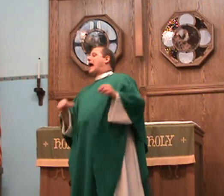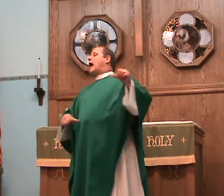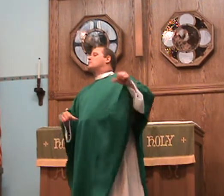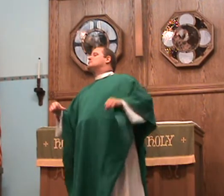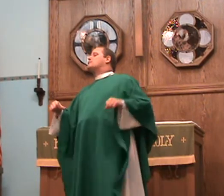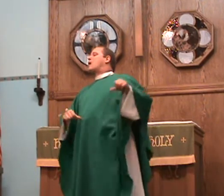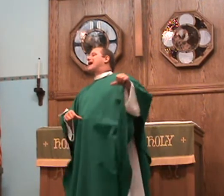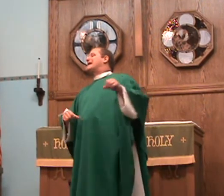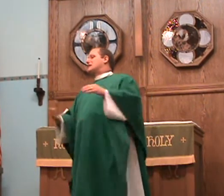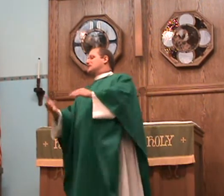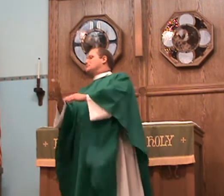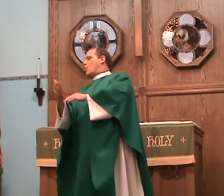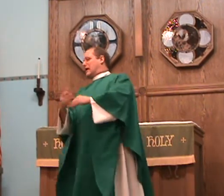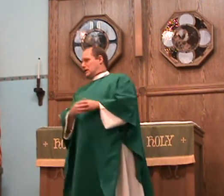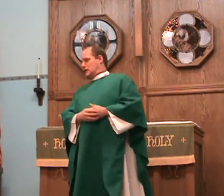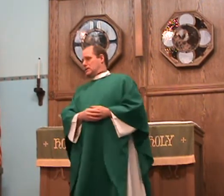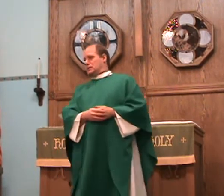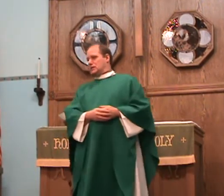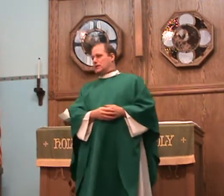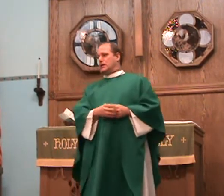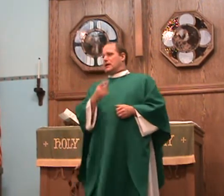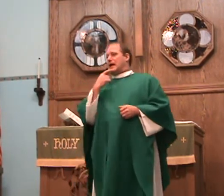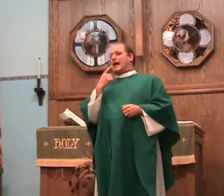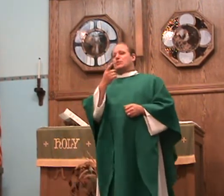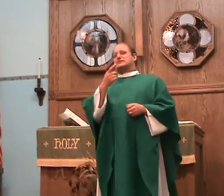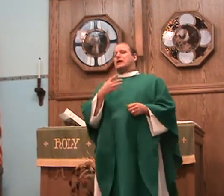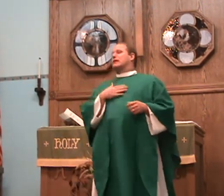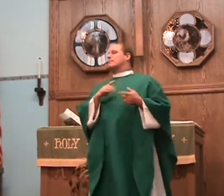I was bragging this morning. I was telling